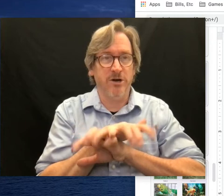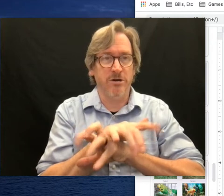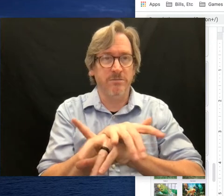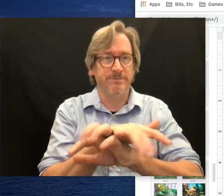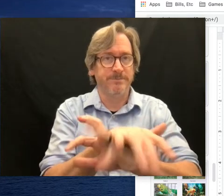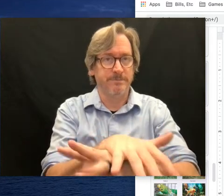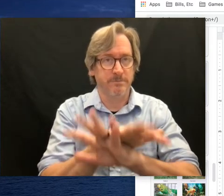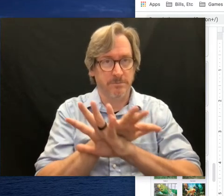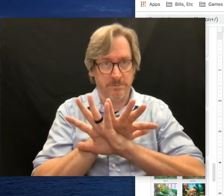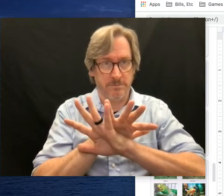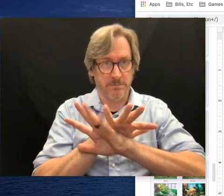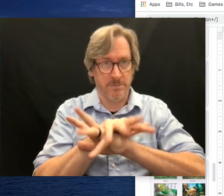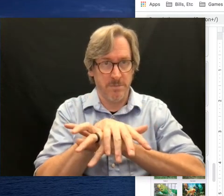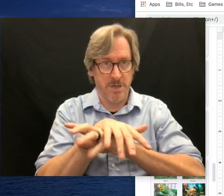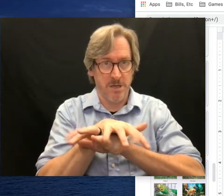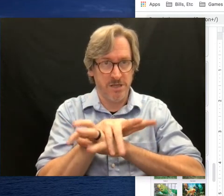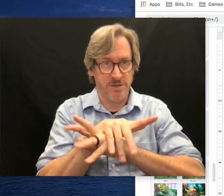Spider.